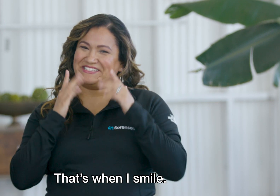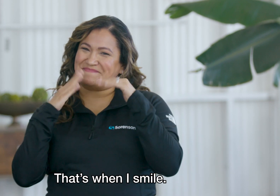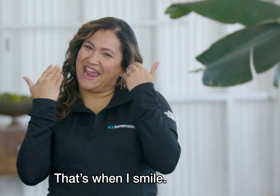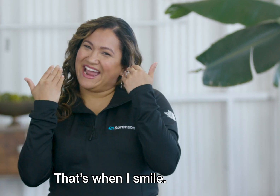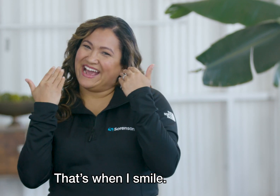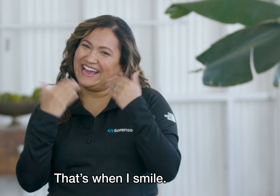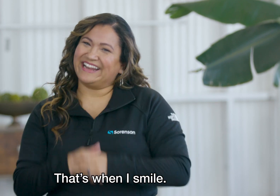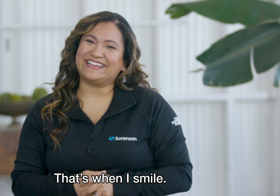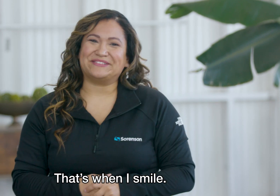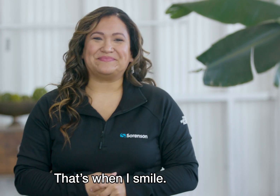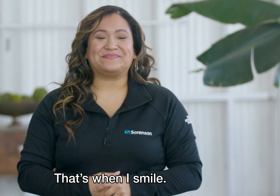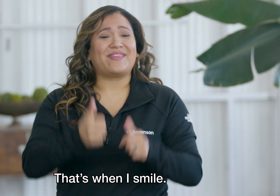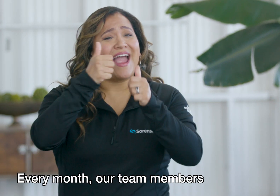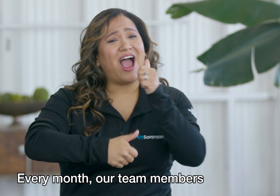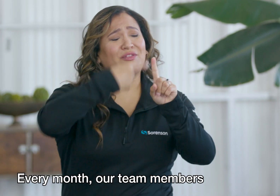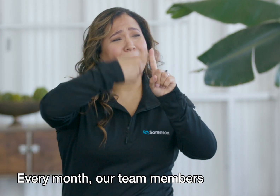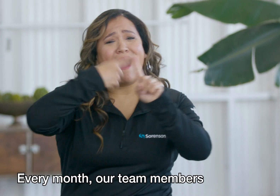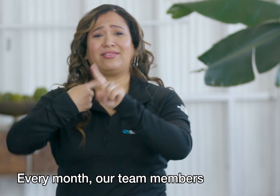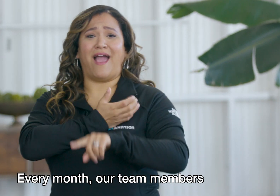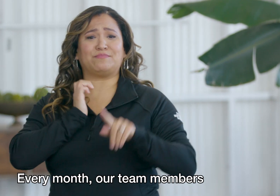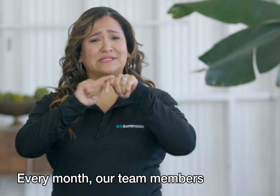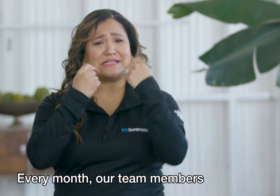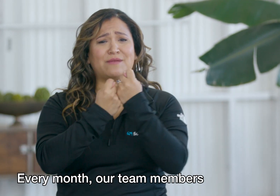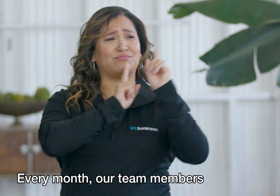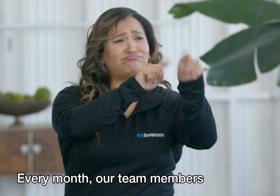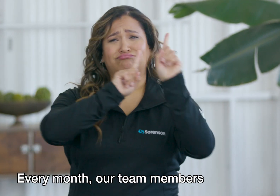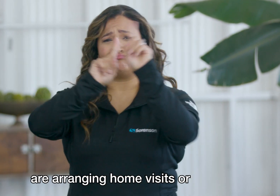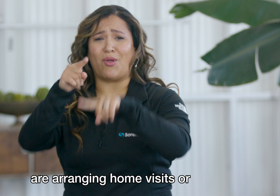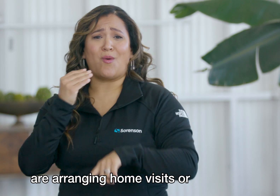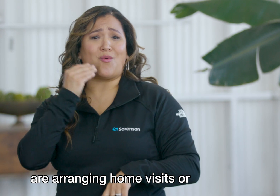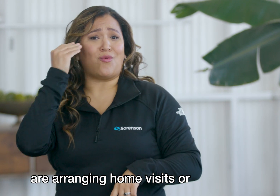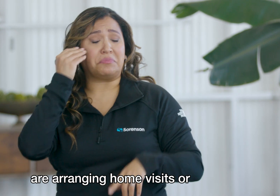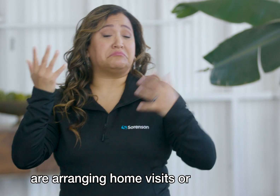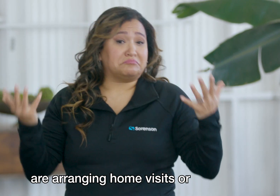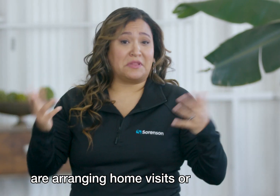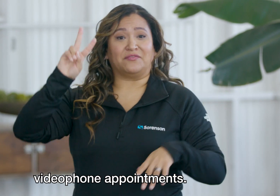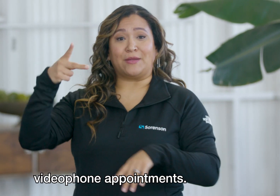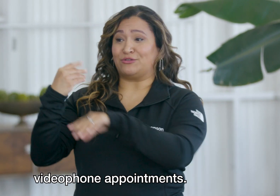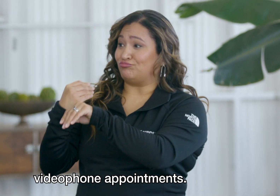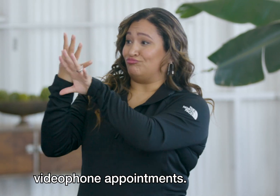I smile. Every month, our team members are arranging home visits or video phone appointments.